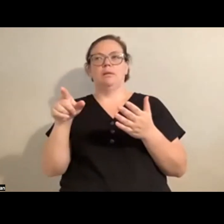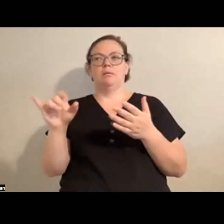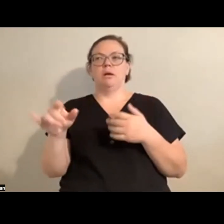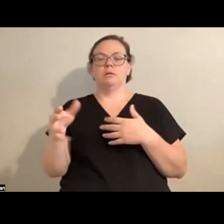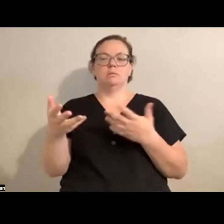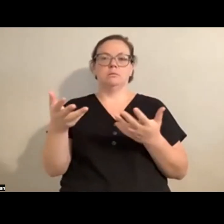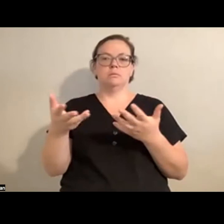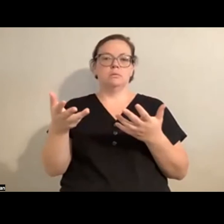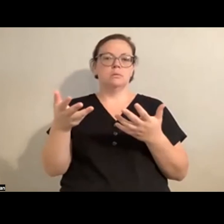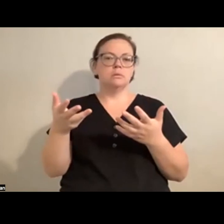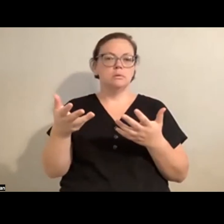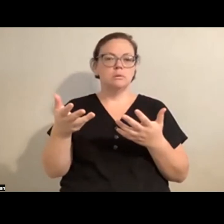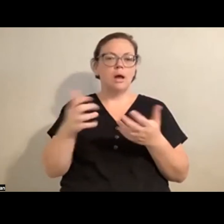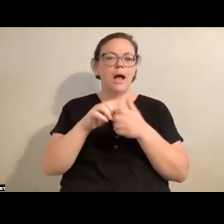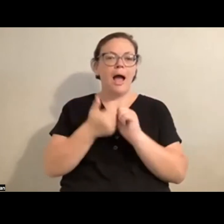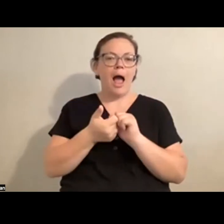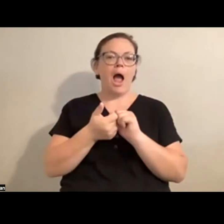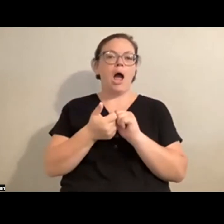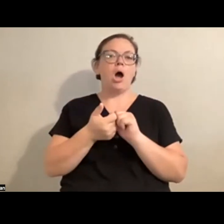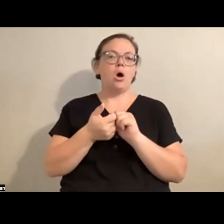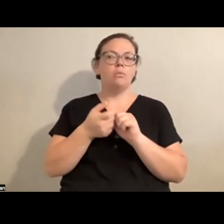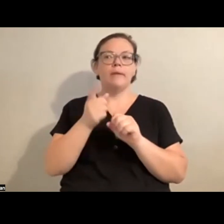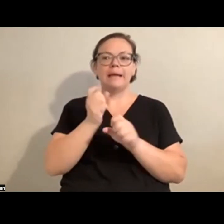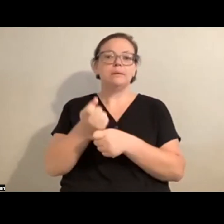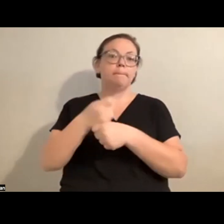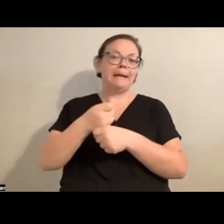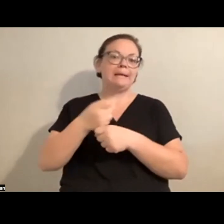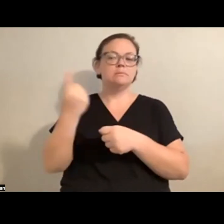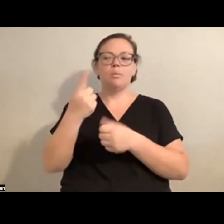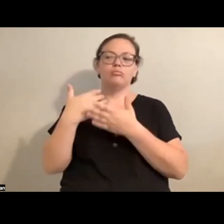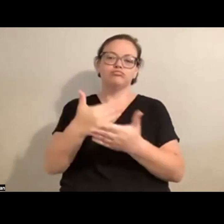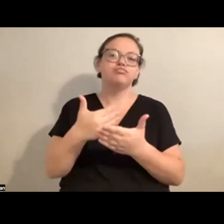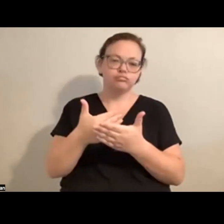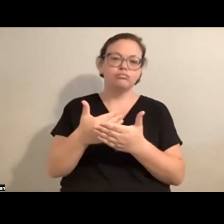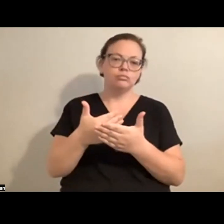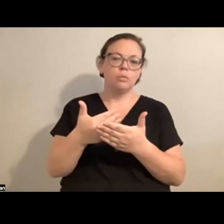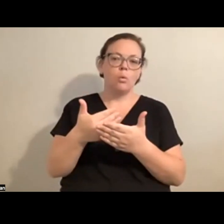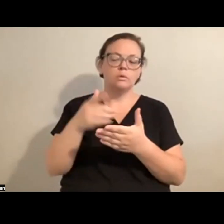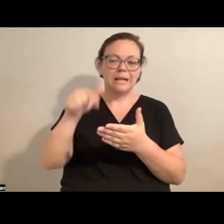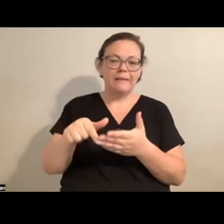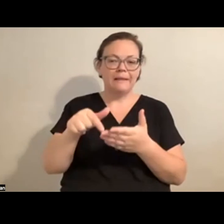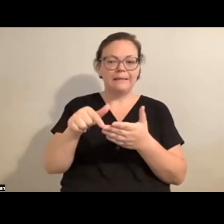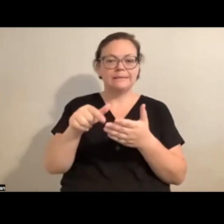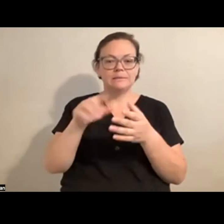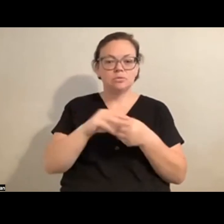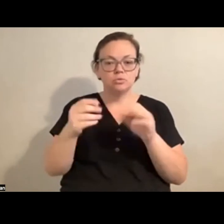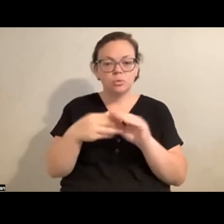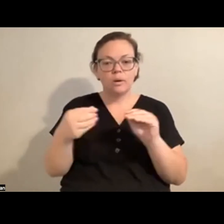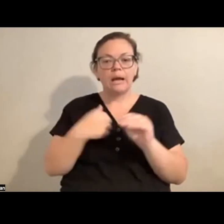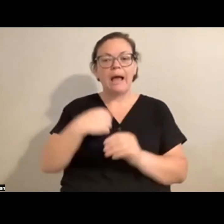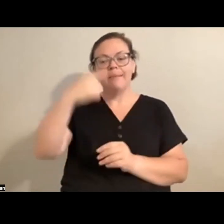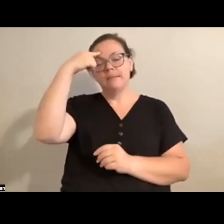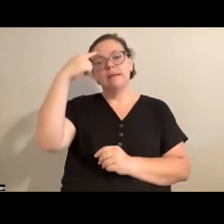a vehicle for manufacturing closeness in this narrative, like I think